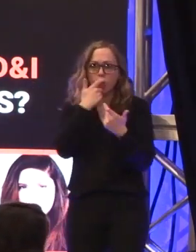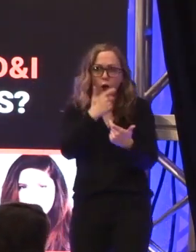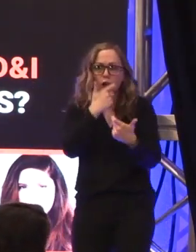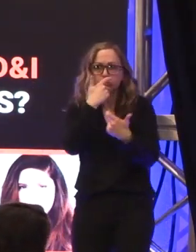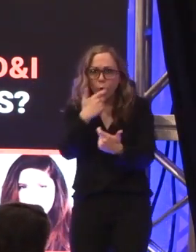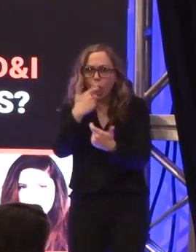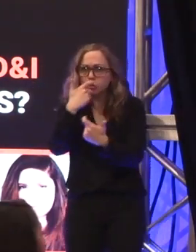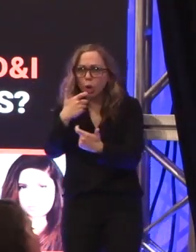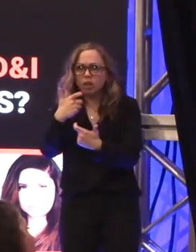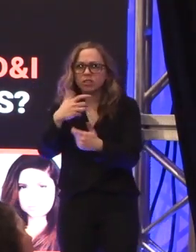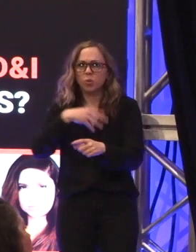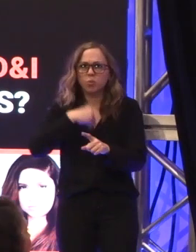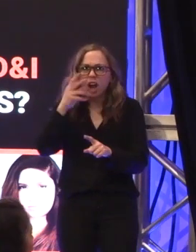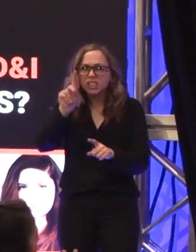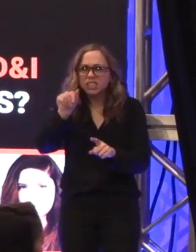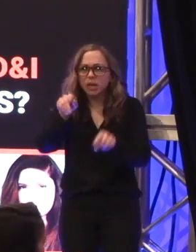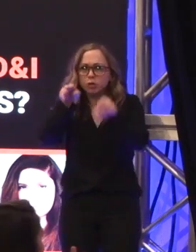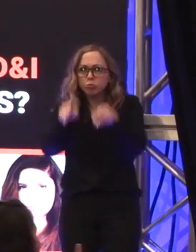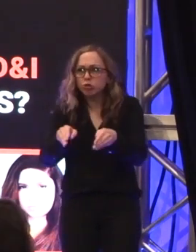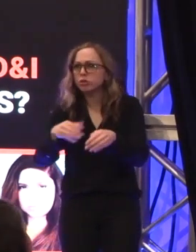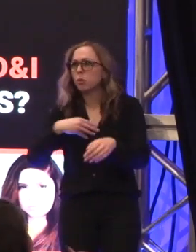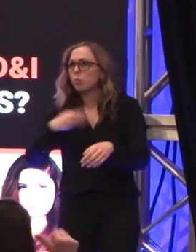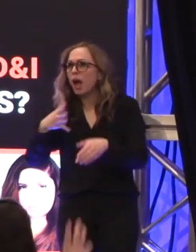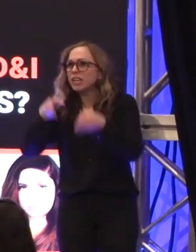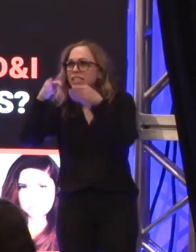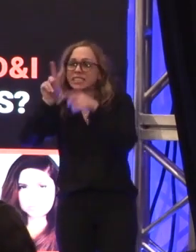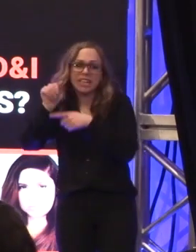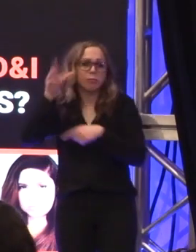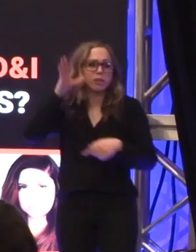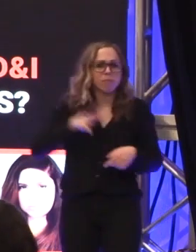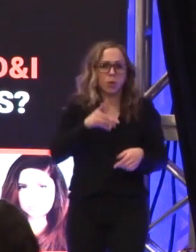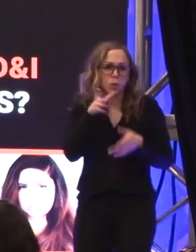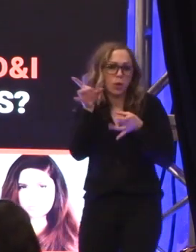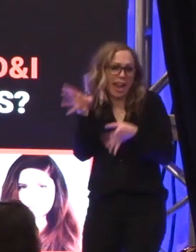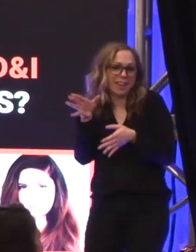films, it's about white disabled men who hate themselves, or